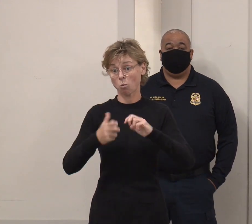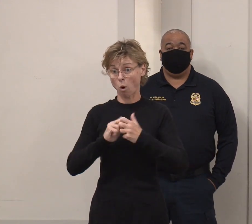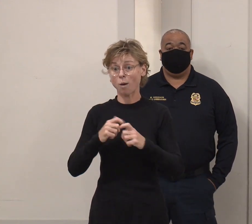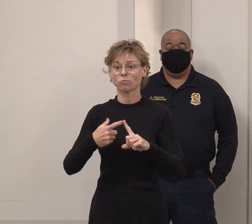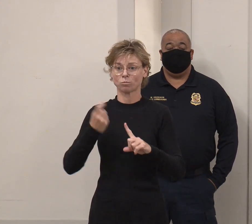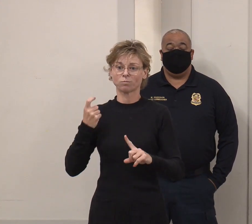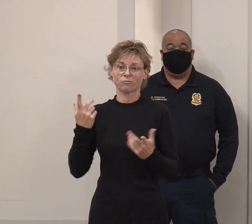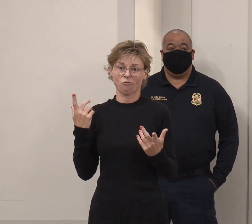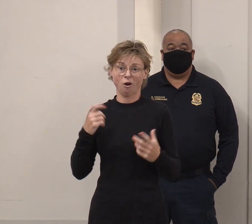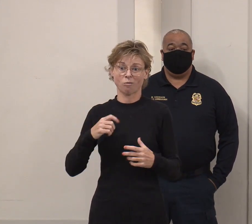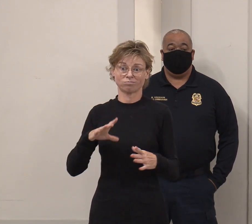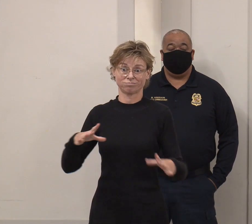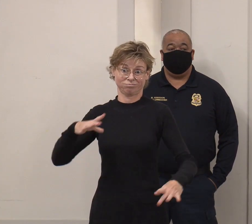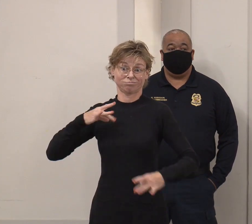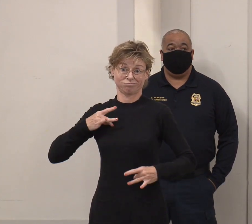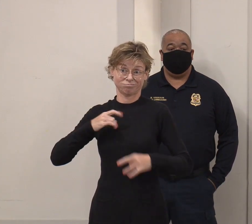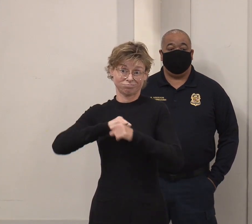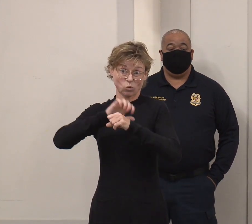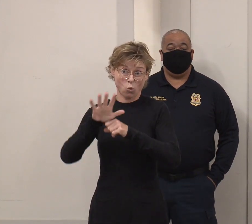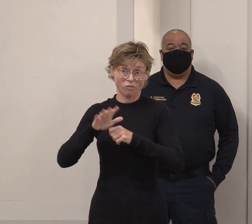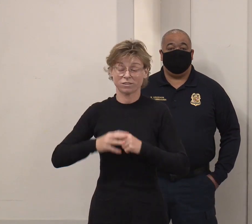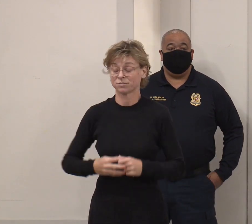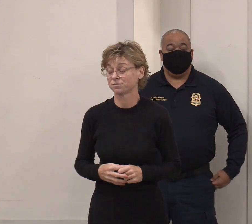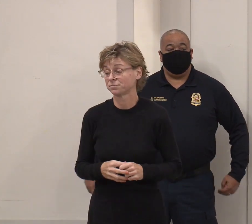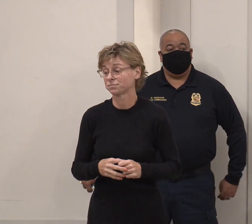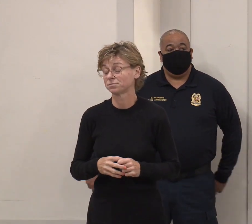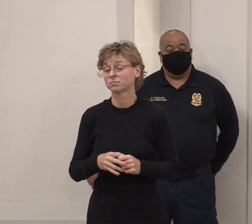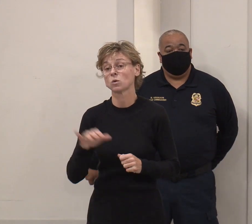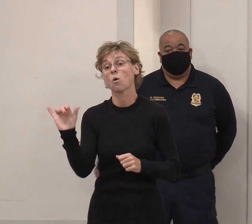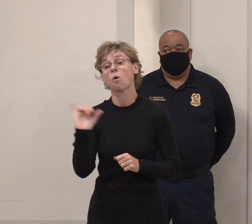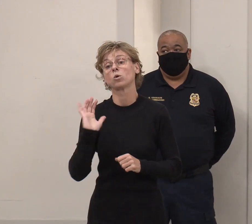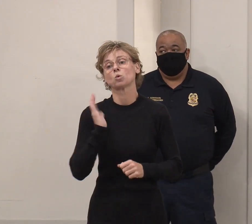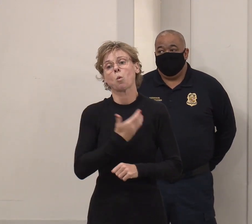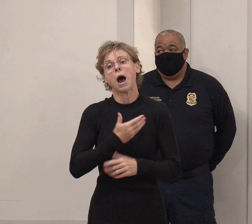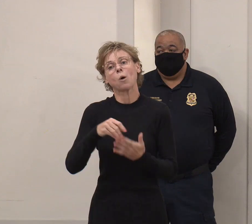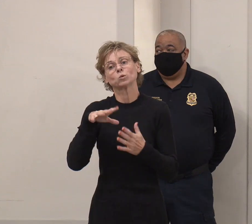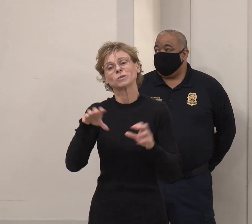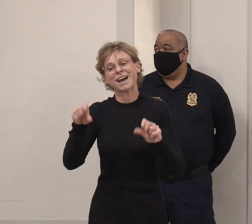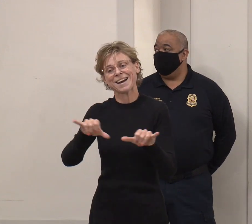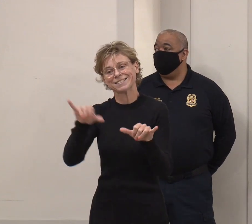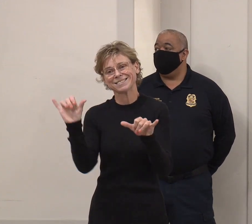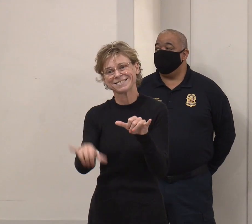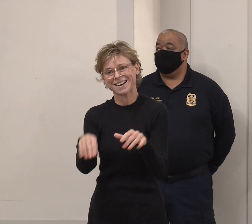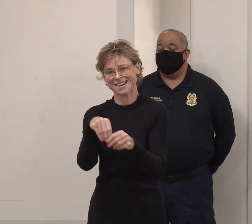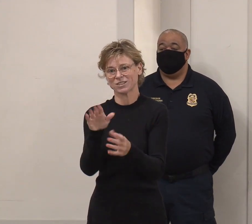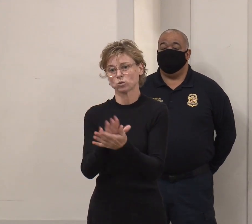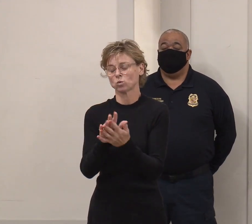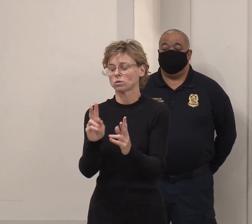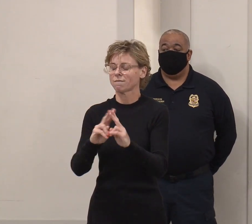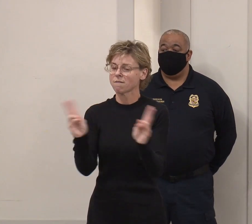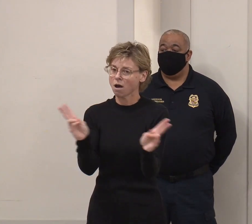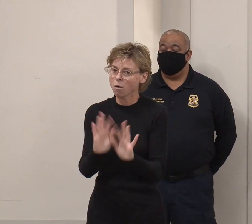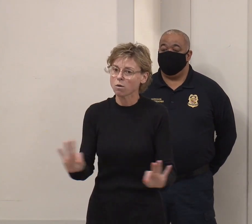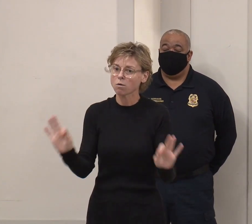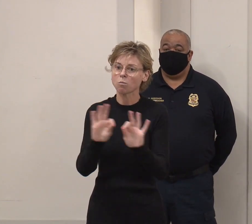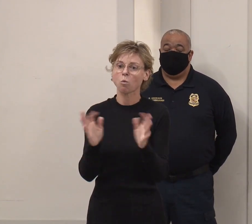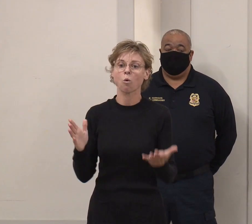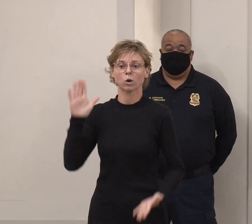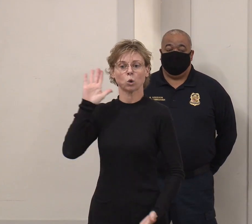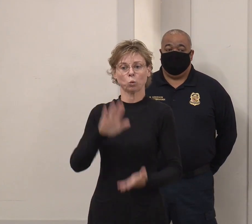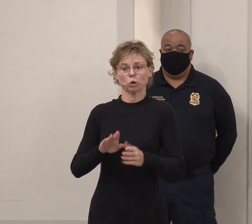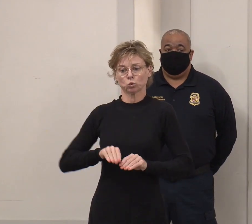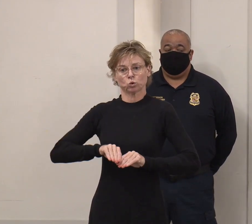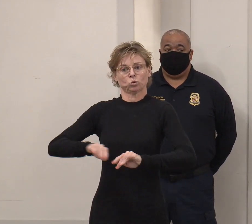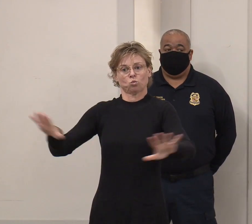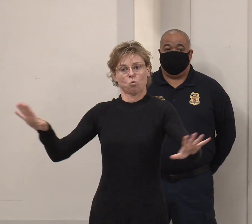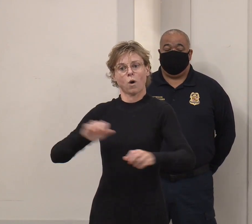of course, allow us to have our students stay in school, which we know is a critical thing, reducing the spread of COVID in